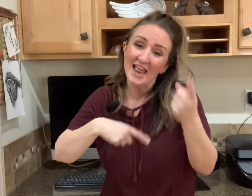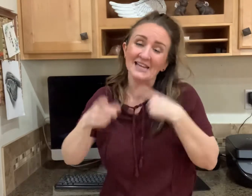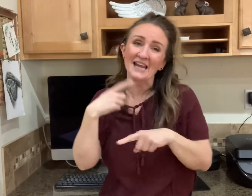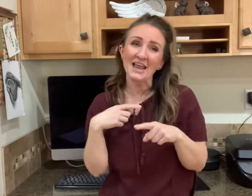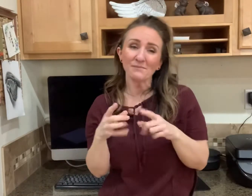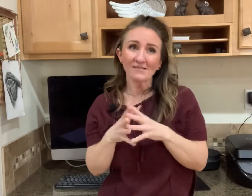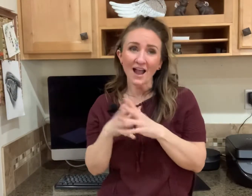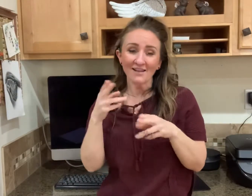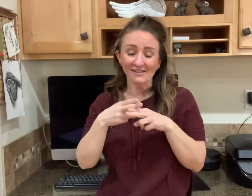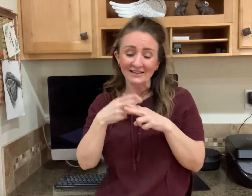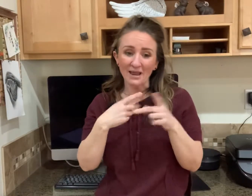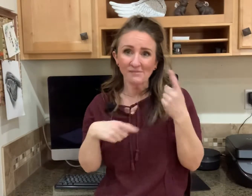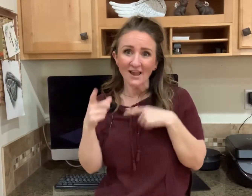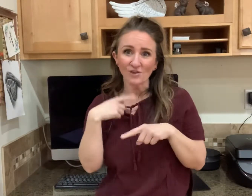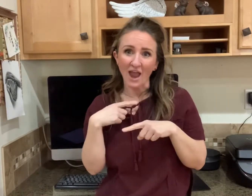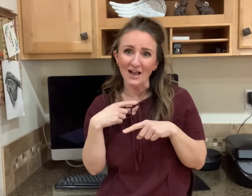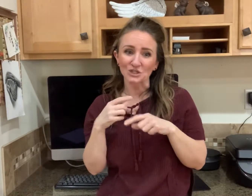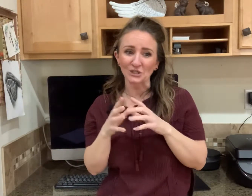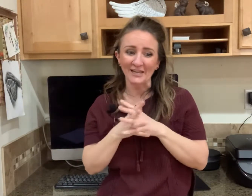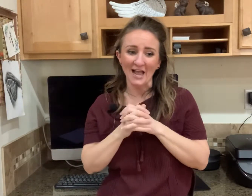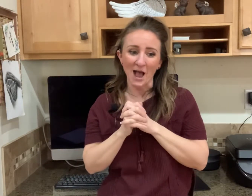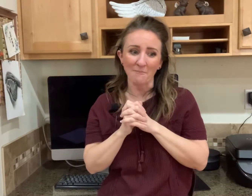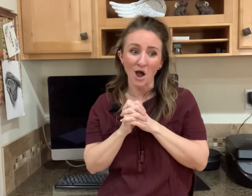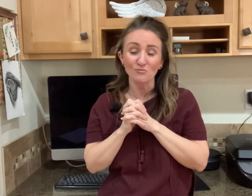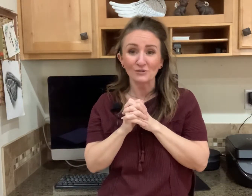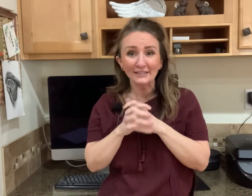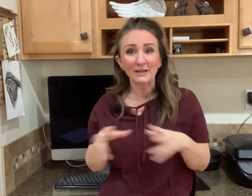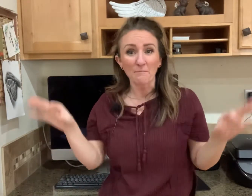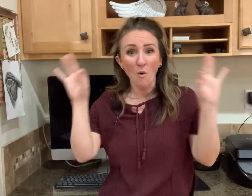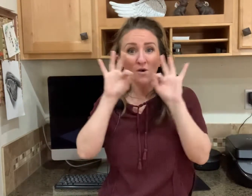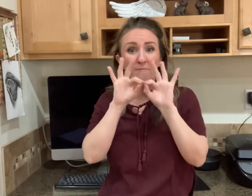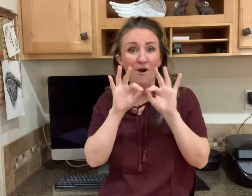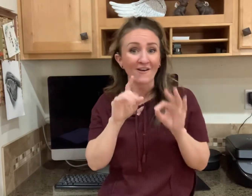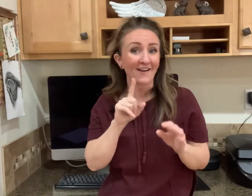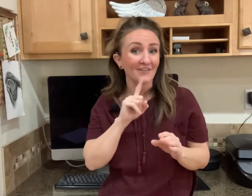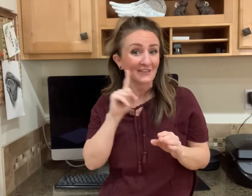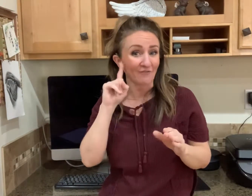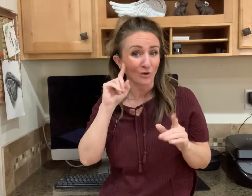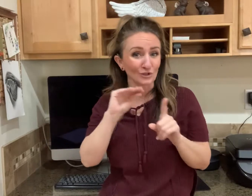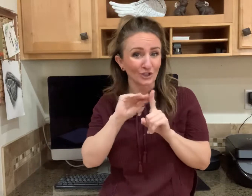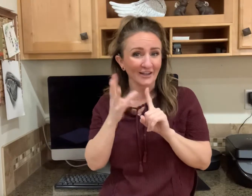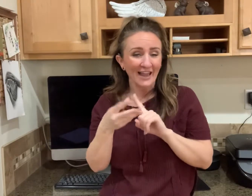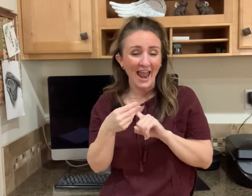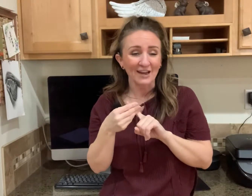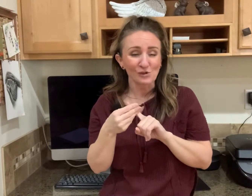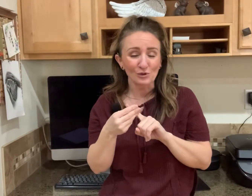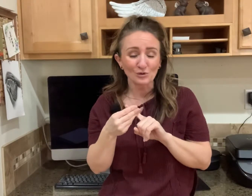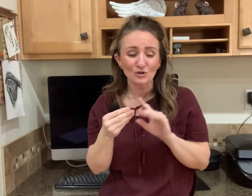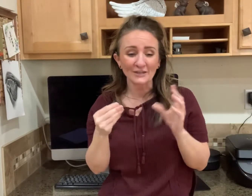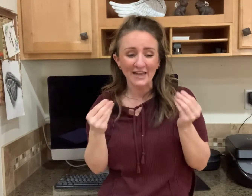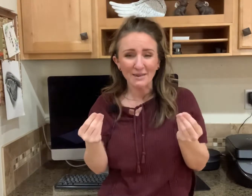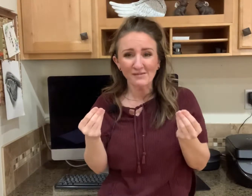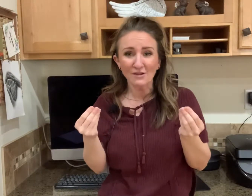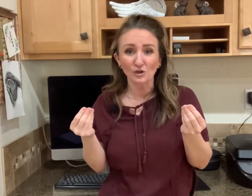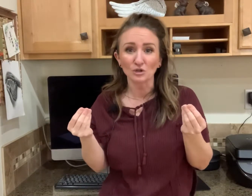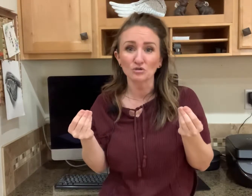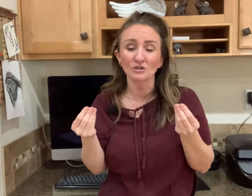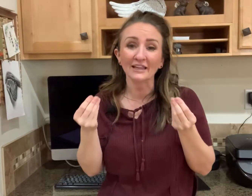Name signs are actually a really important part of deaf culture, and name signs are usually given